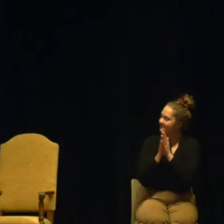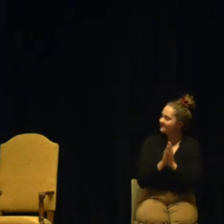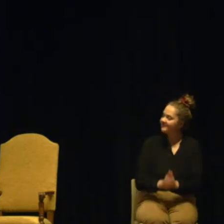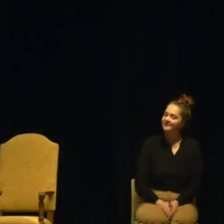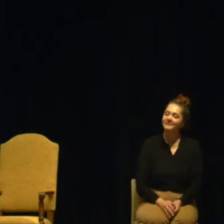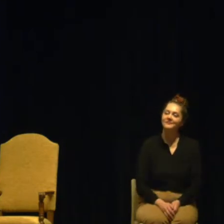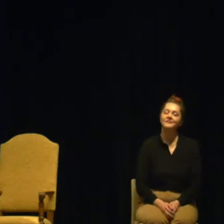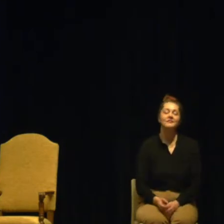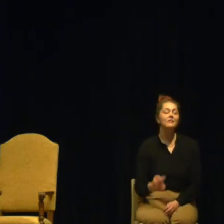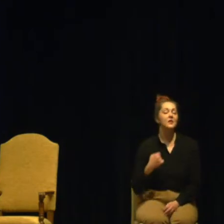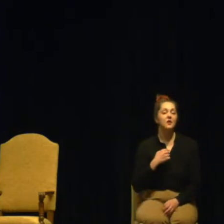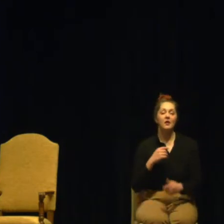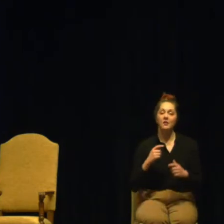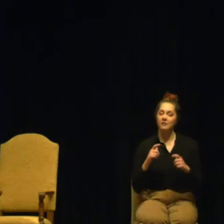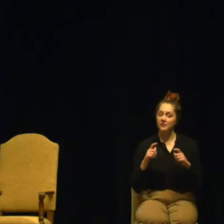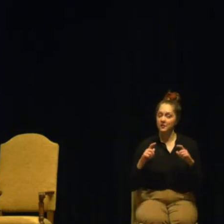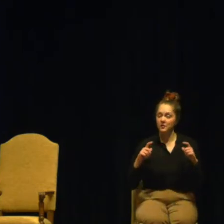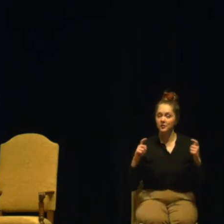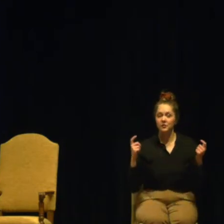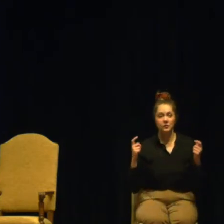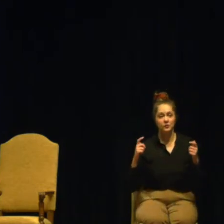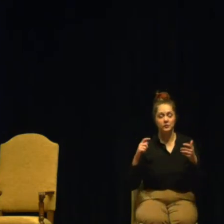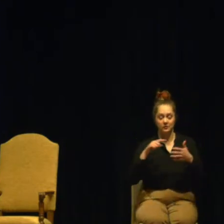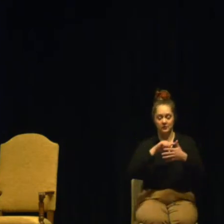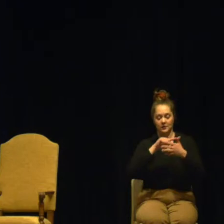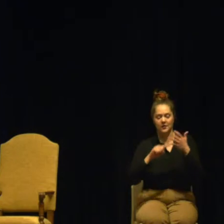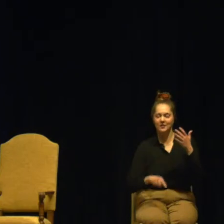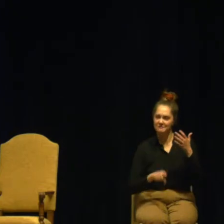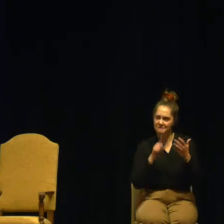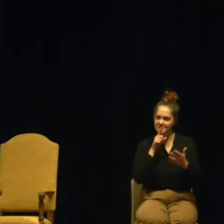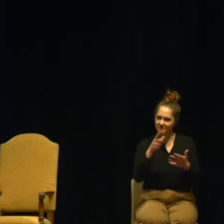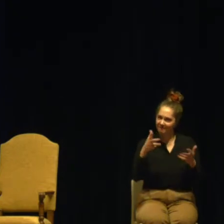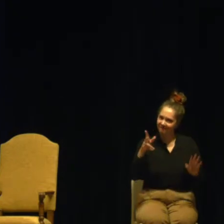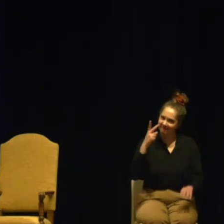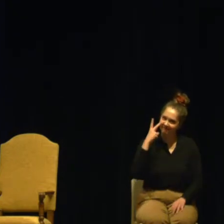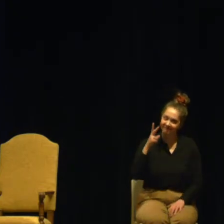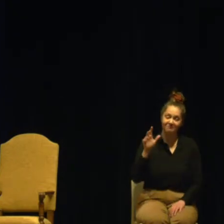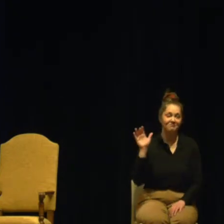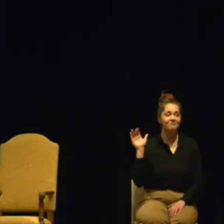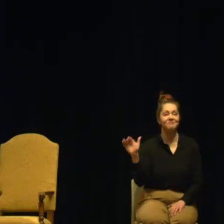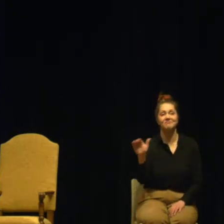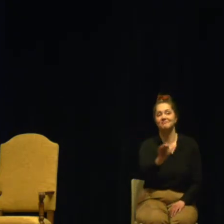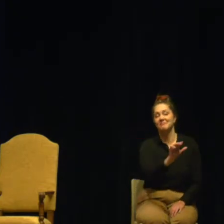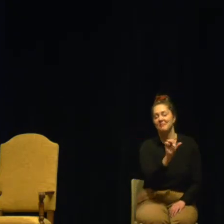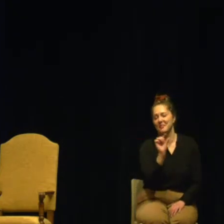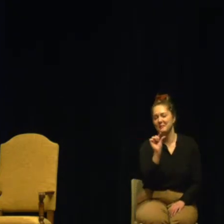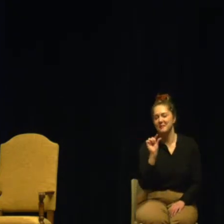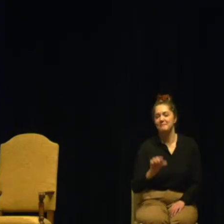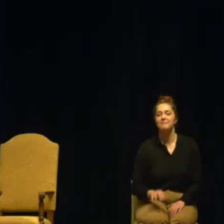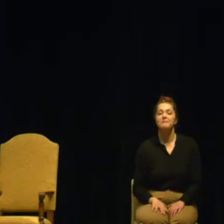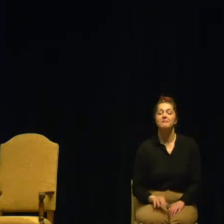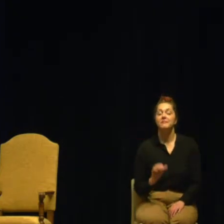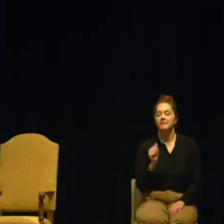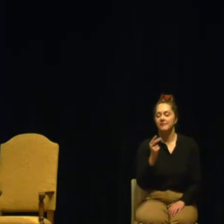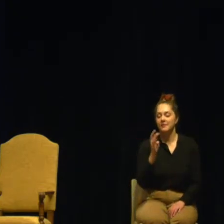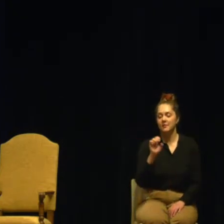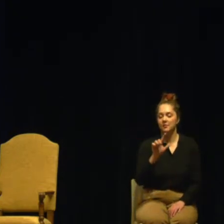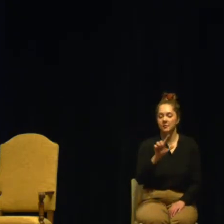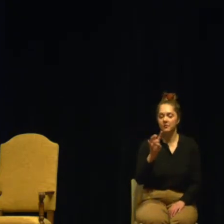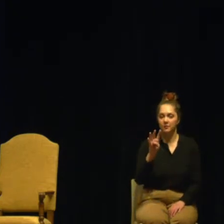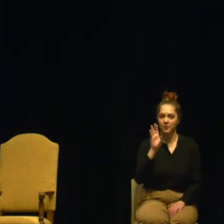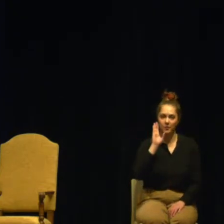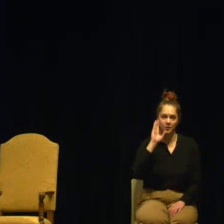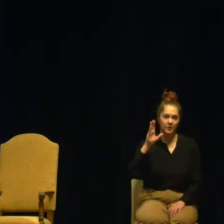We have a huge lineup, I'm sure of which you've probably already seen, but I just want to remind you a little bit. On April the 24th, we'll